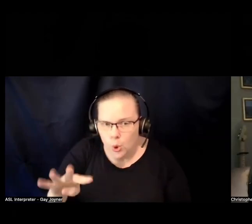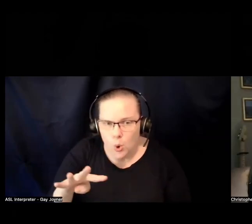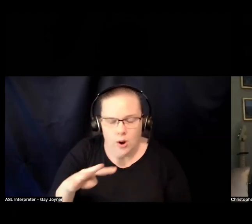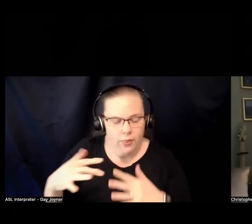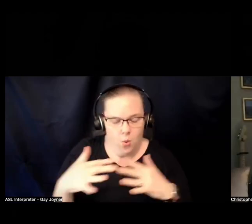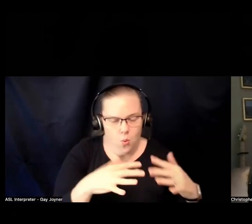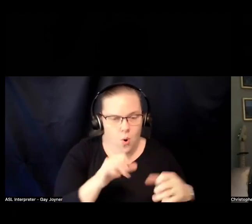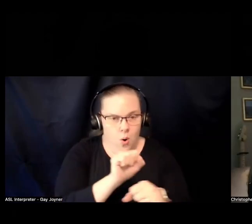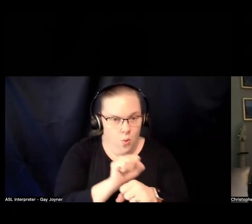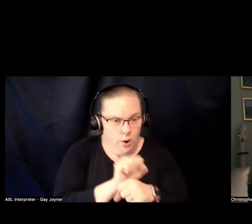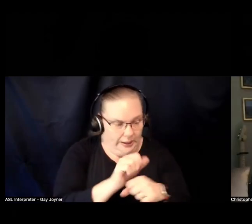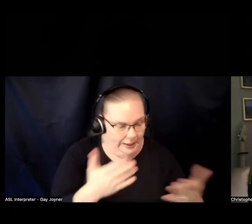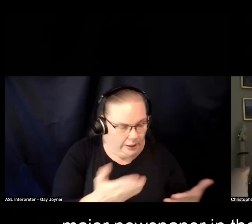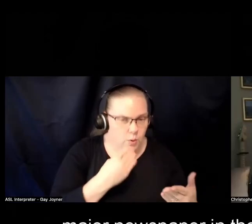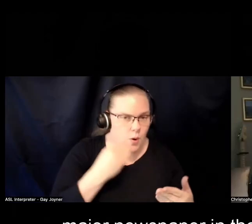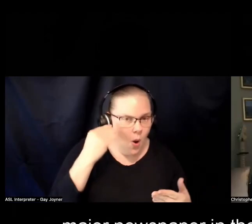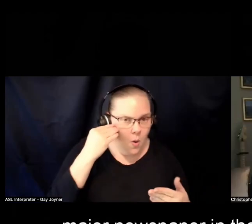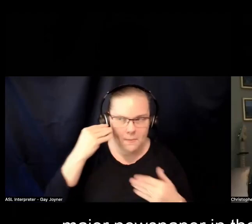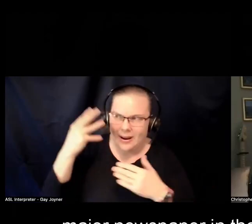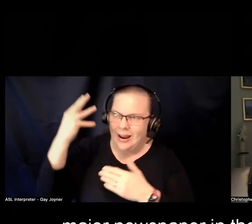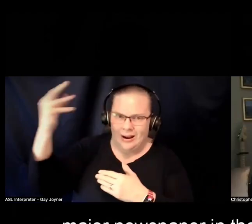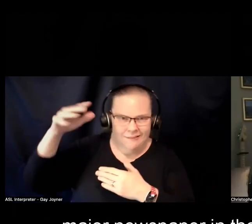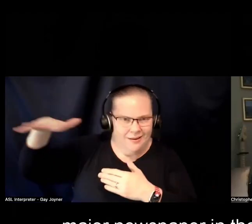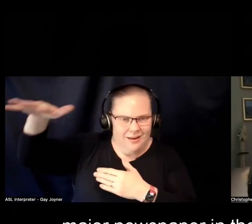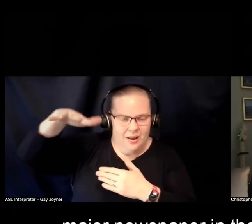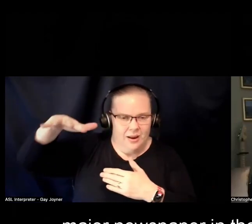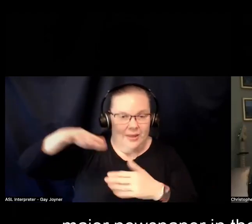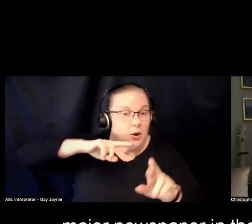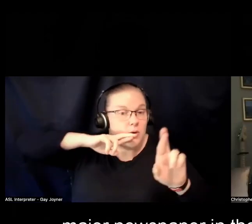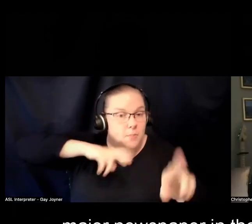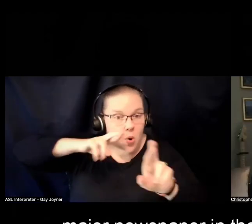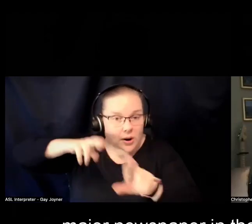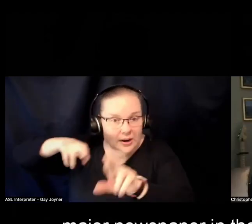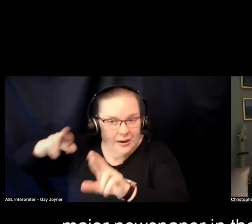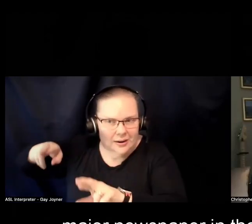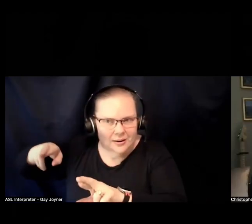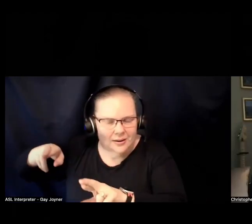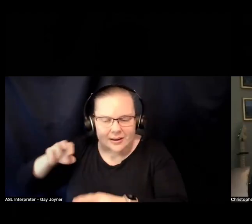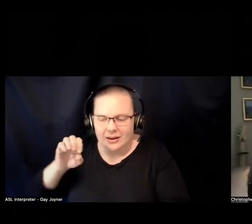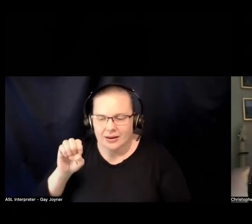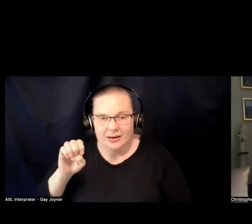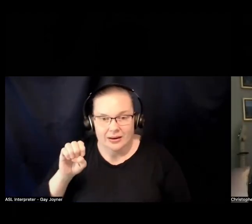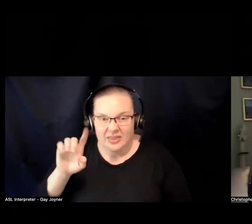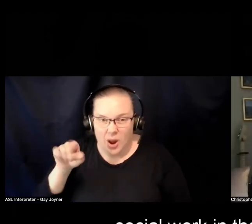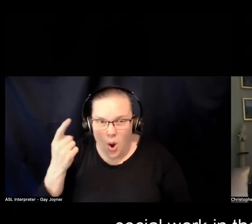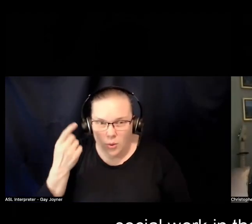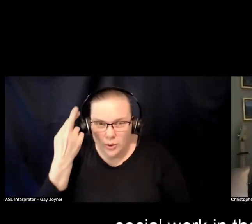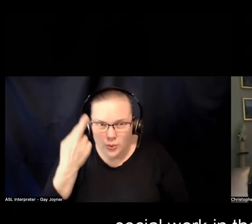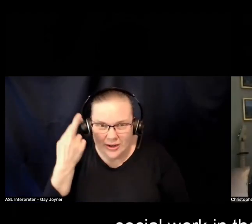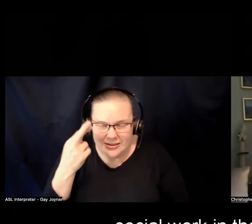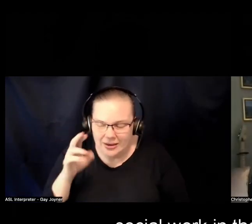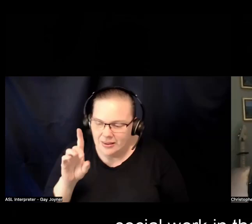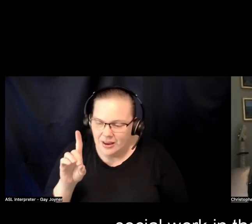abroad that had been reported by every major newspaper in the country. DeSola reasoned that Rosenberg had been involved in, quote, social